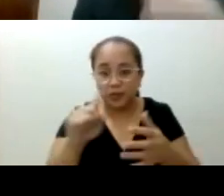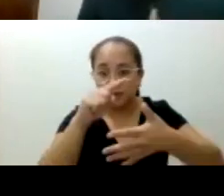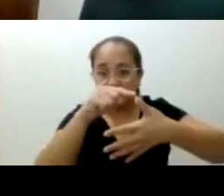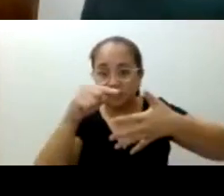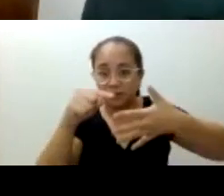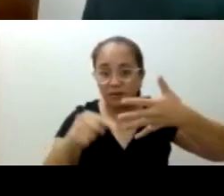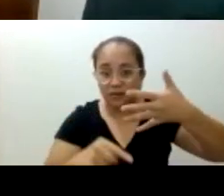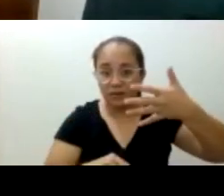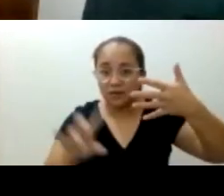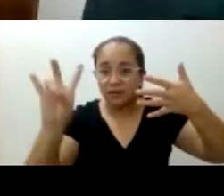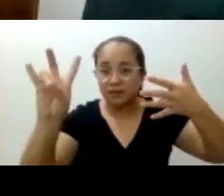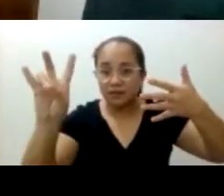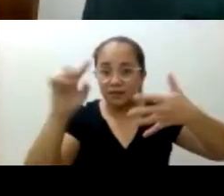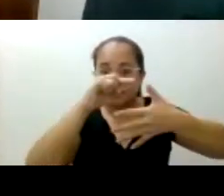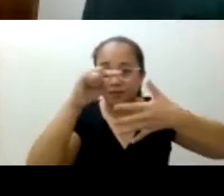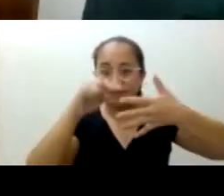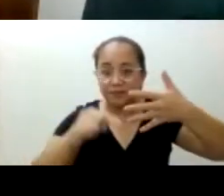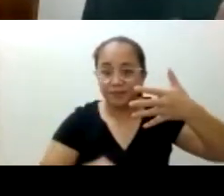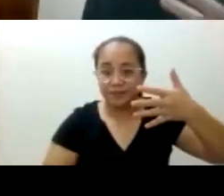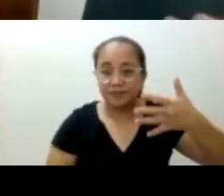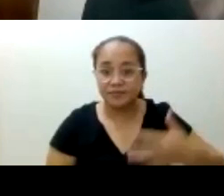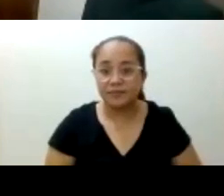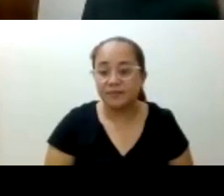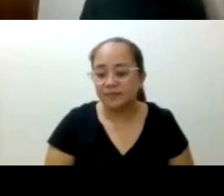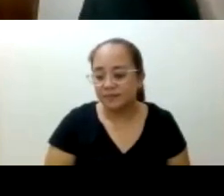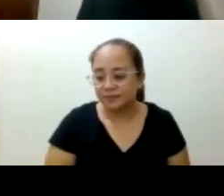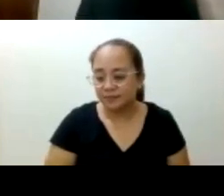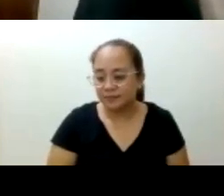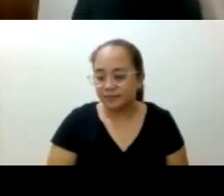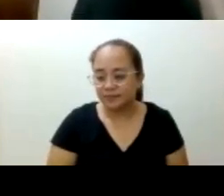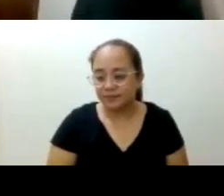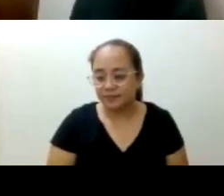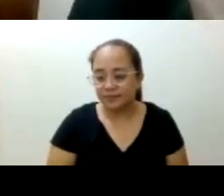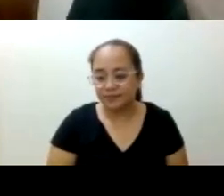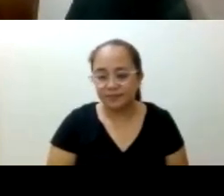so you have hand shape, palm orientation, finger orientation, and the fourth